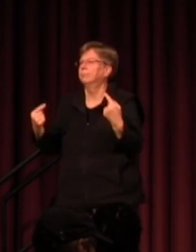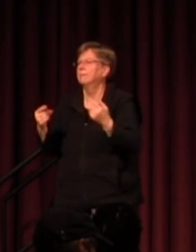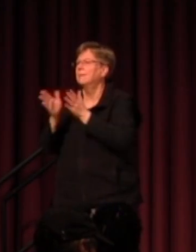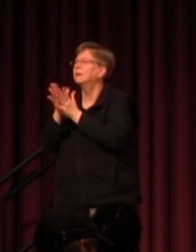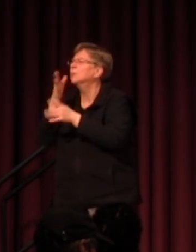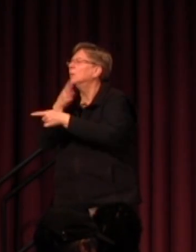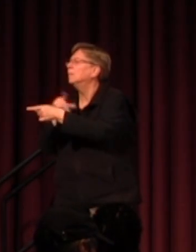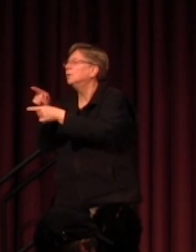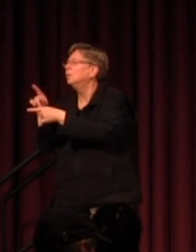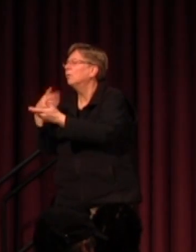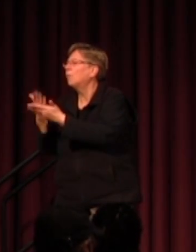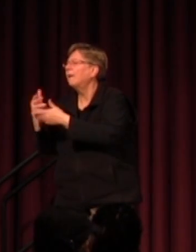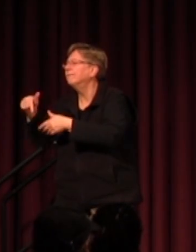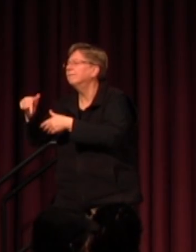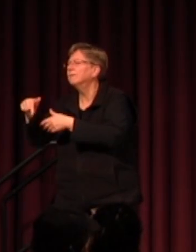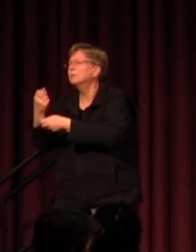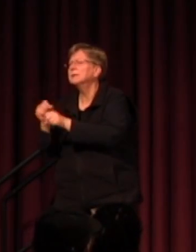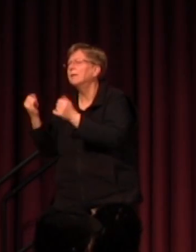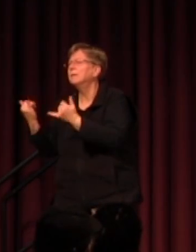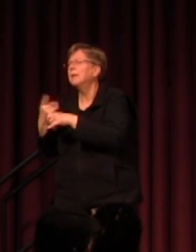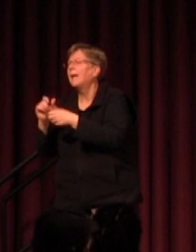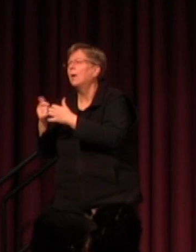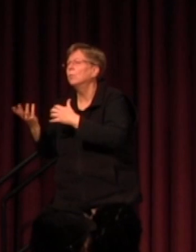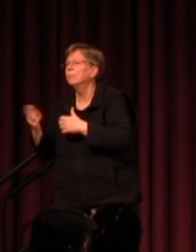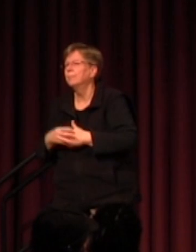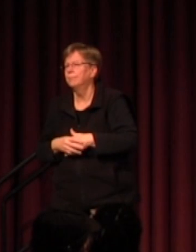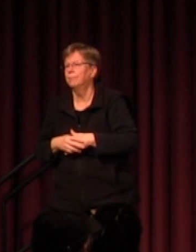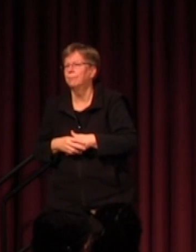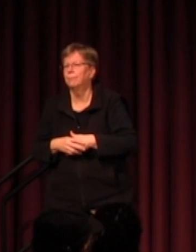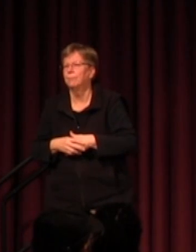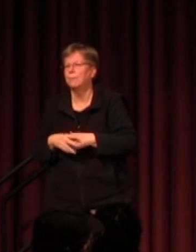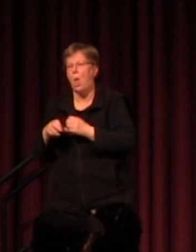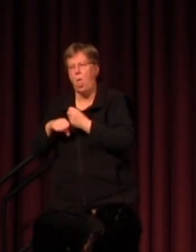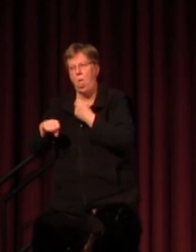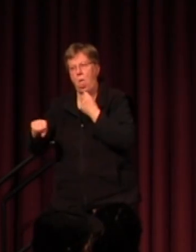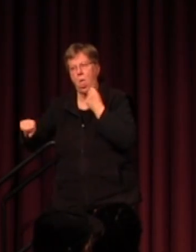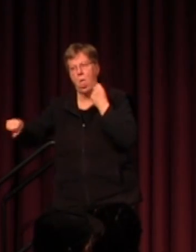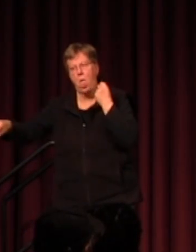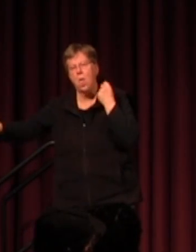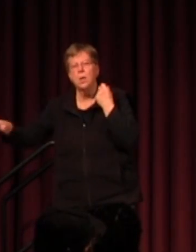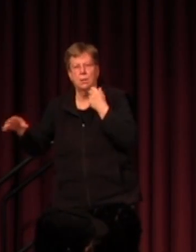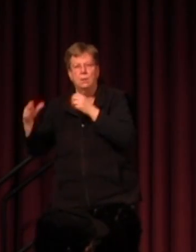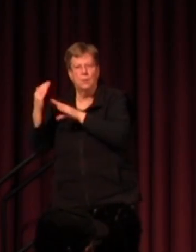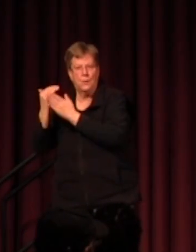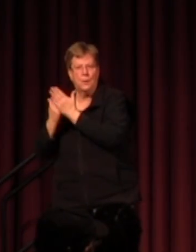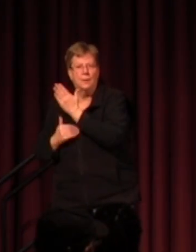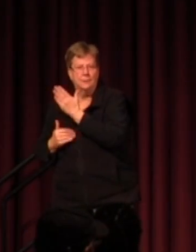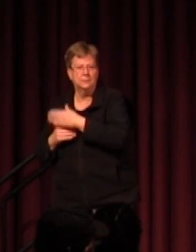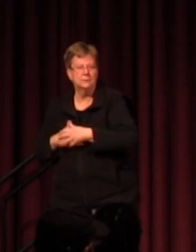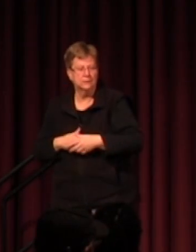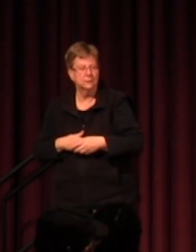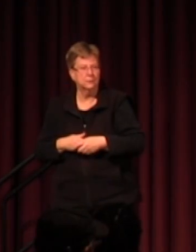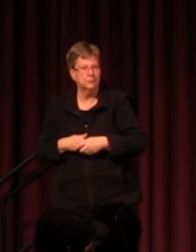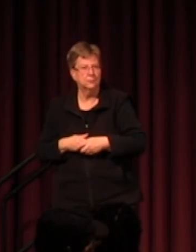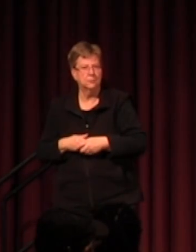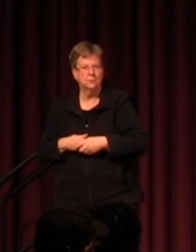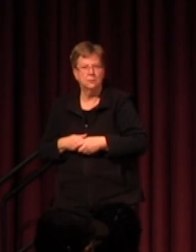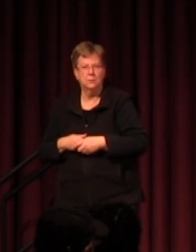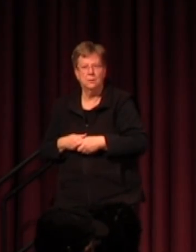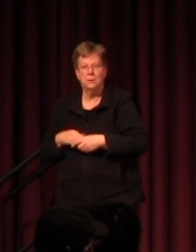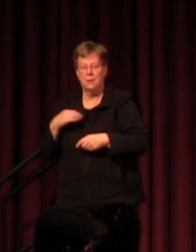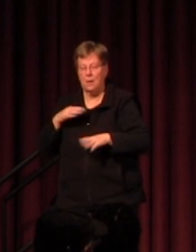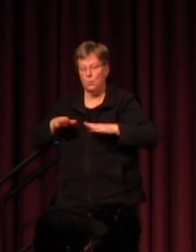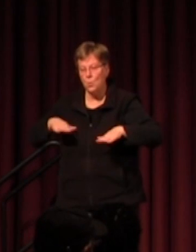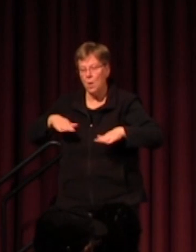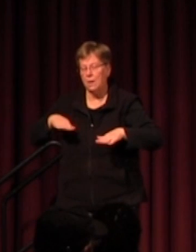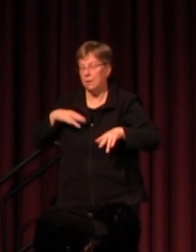arrive safely here today? Much longer list. checked behind me when I was